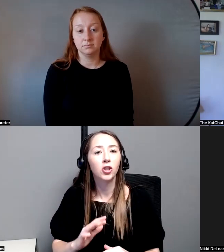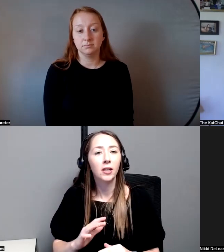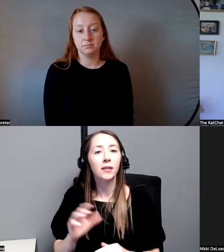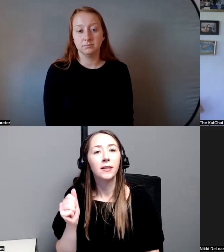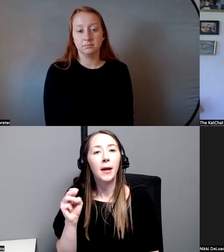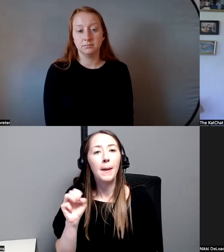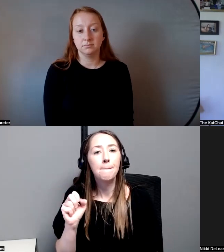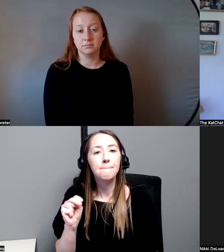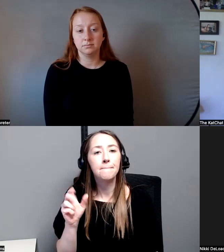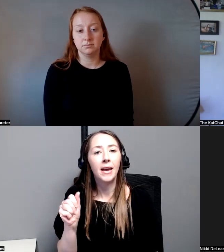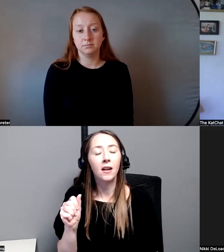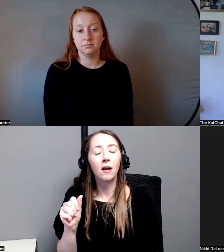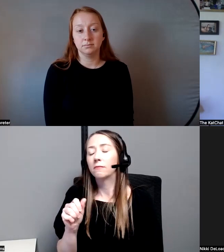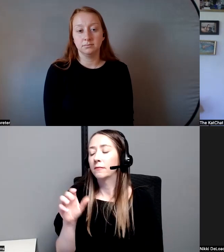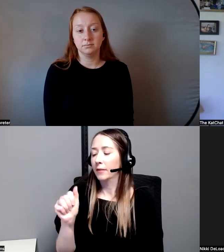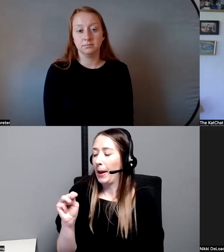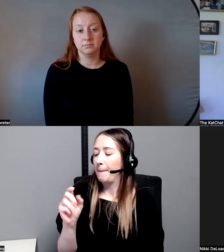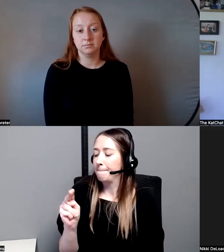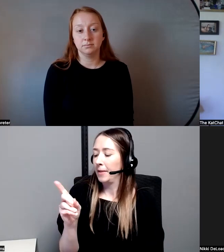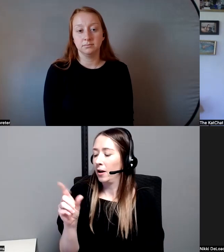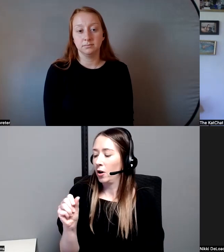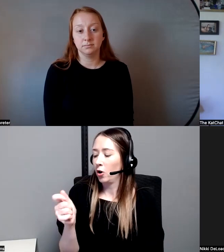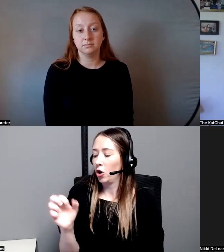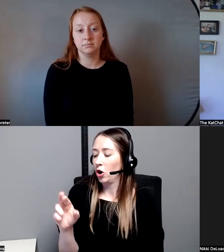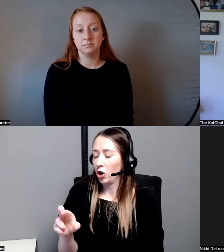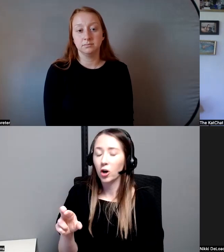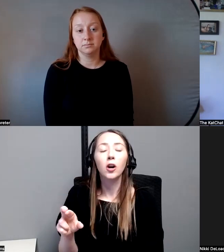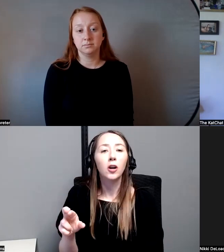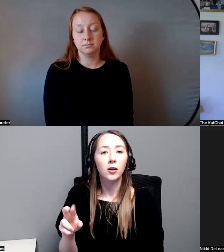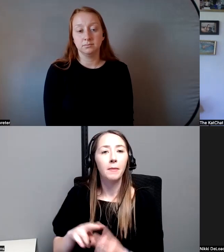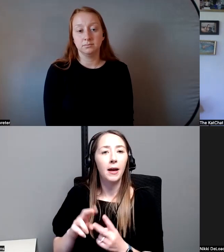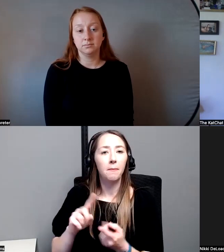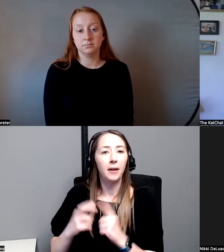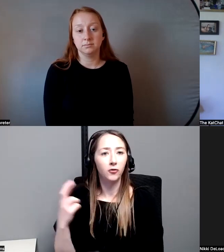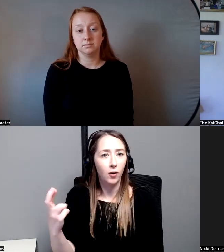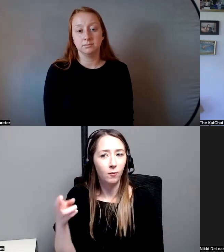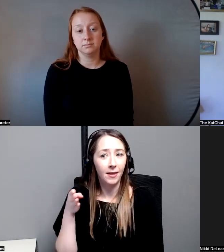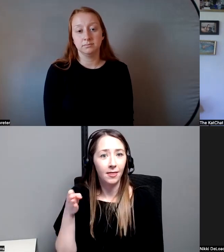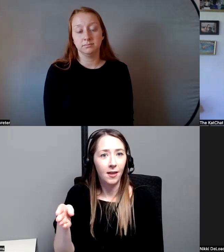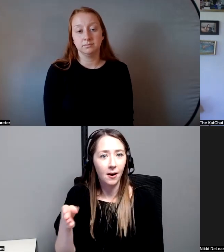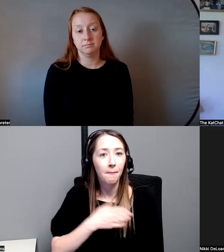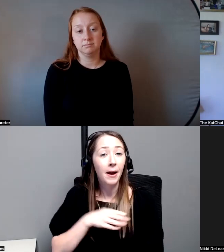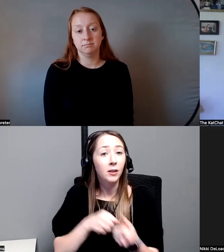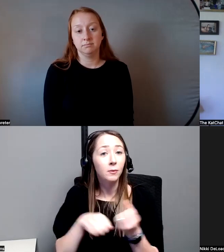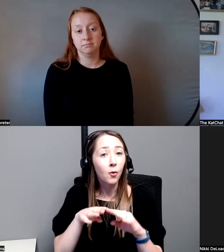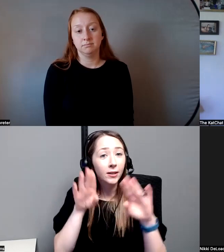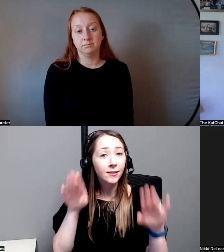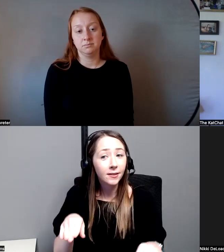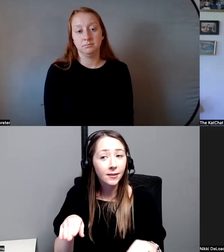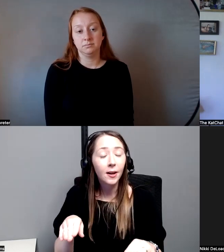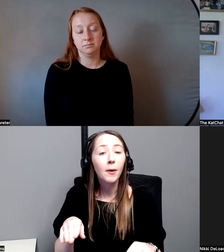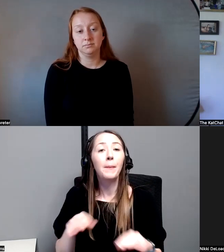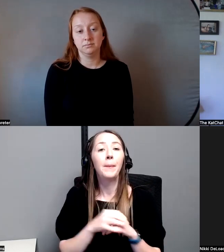Amanda Carter in the movie. So I had my best friend there, my support system. And then I